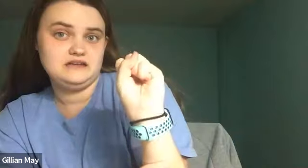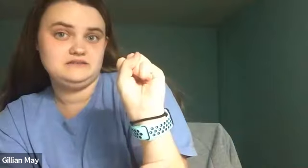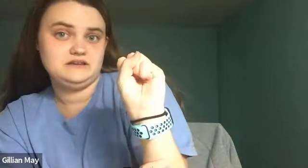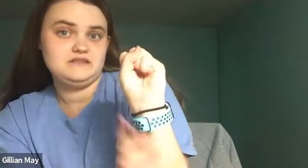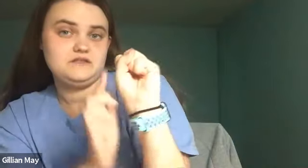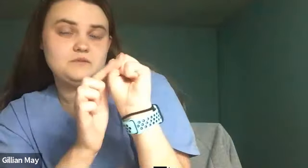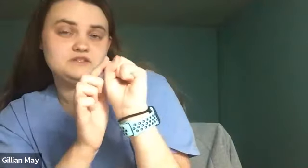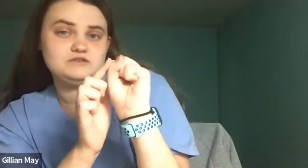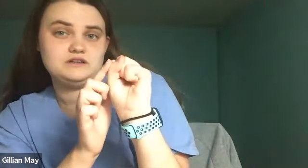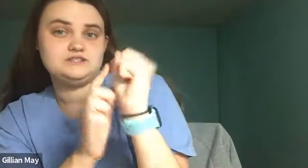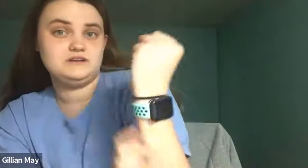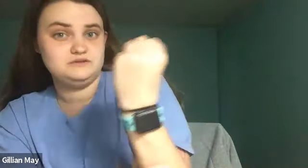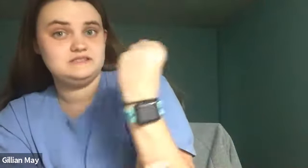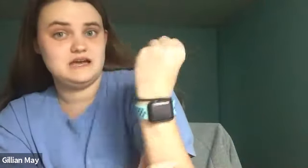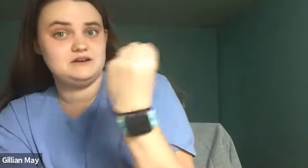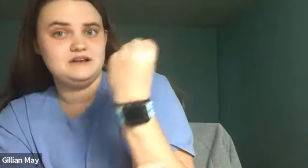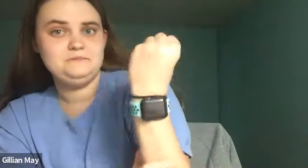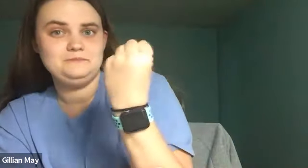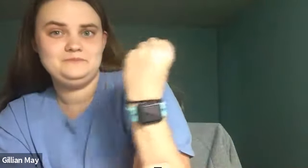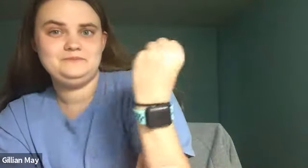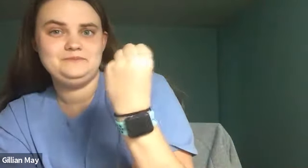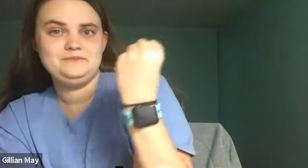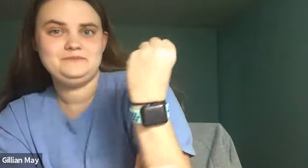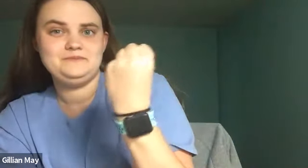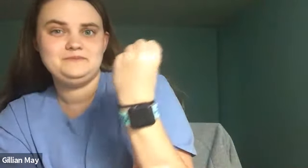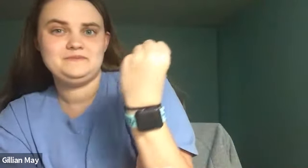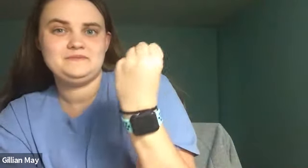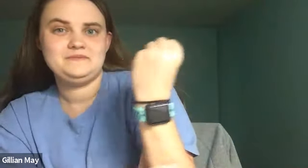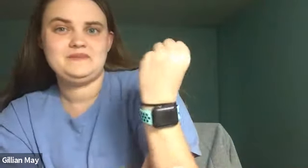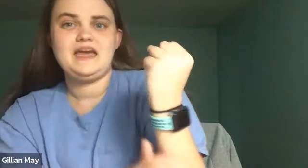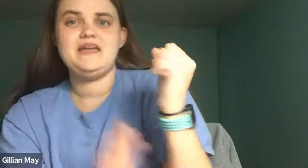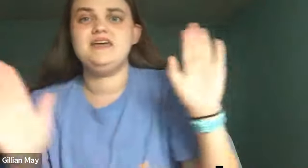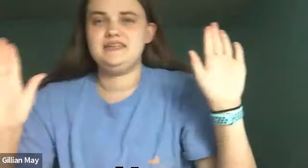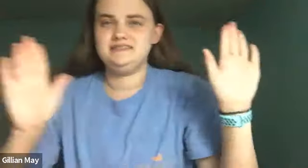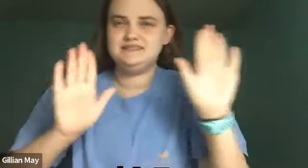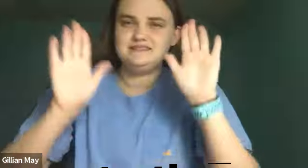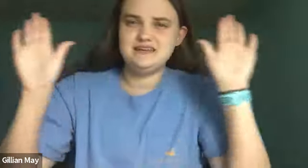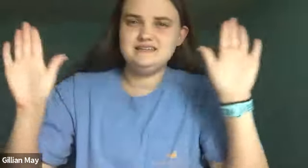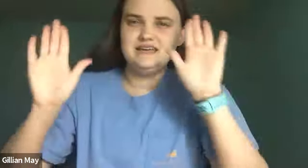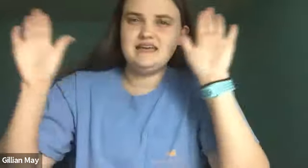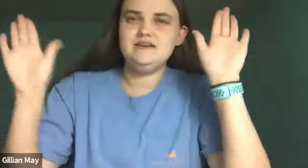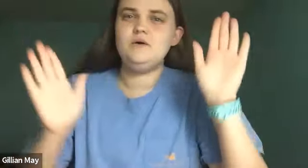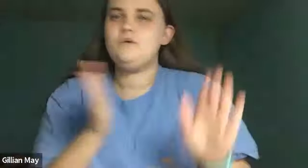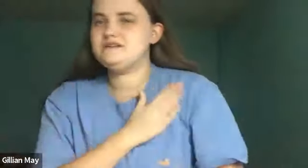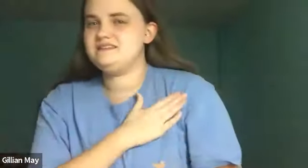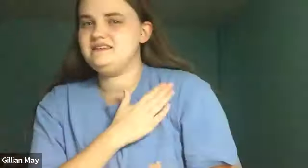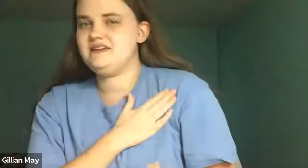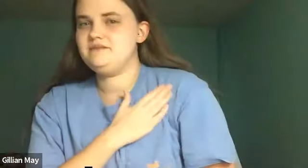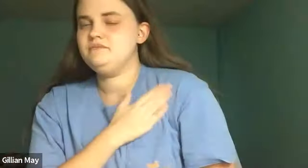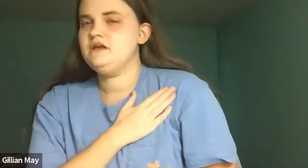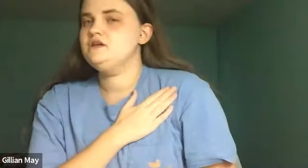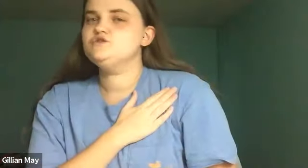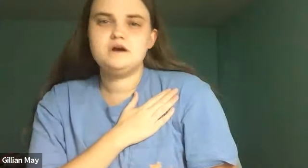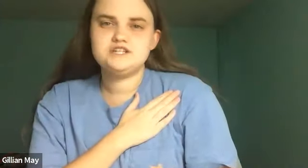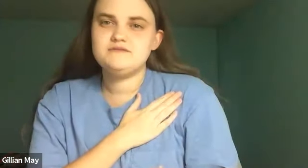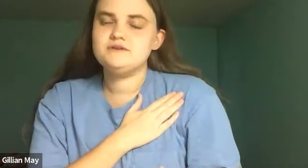Saturday, again, the thumb is across your knuckles, Saturday. And then Sunday or Sunday. So whichever